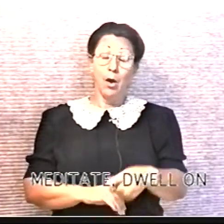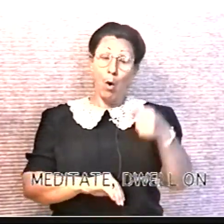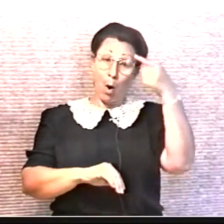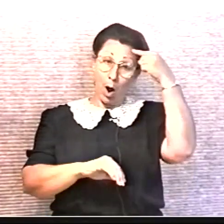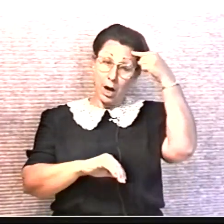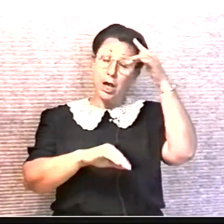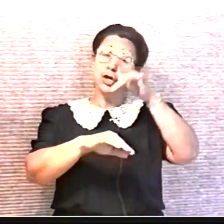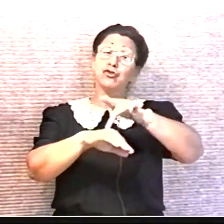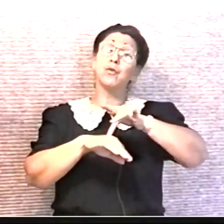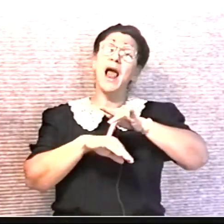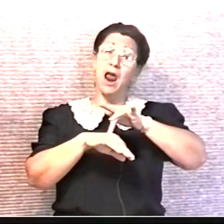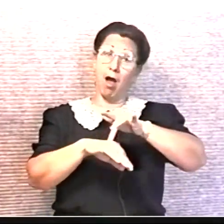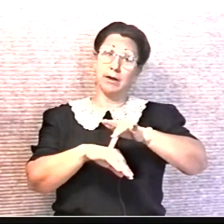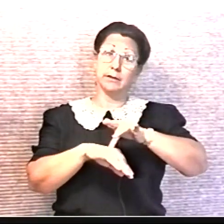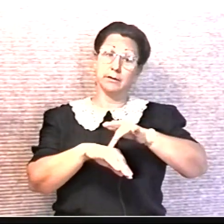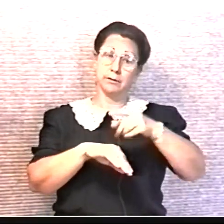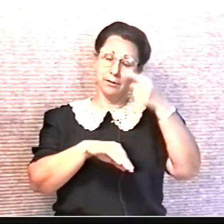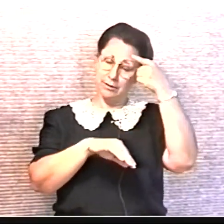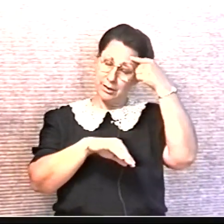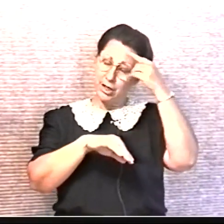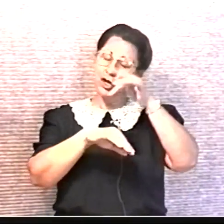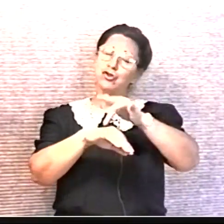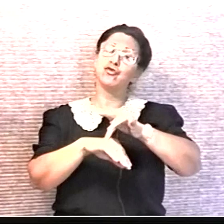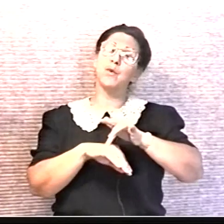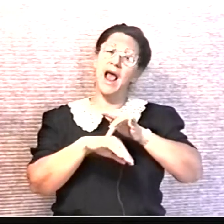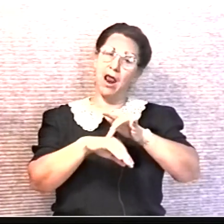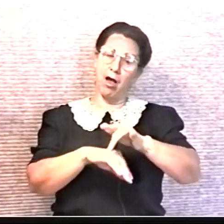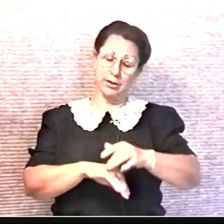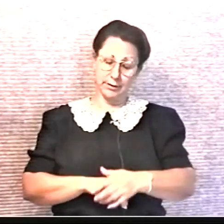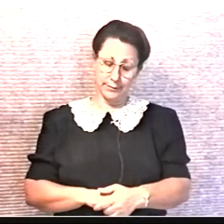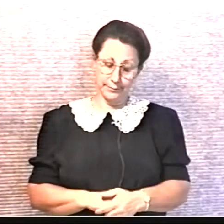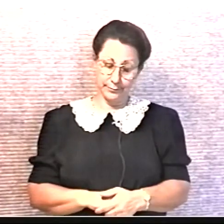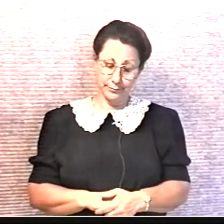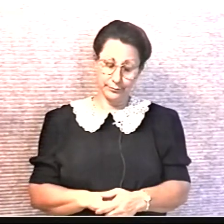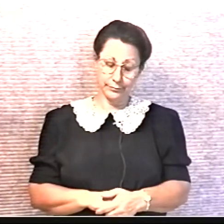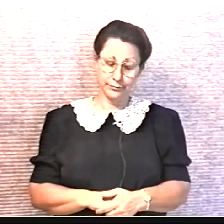Or dwell on, dwell on.